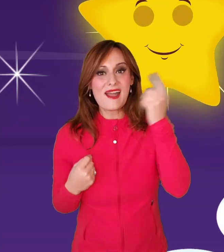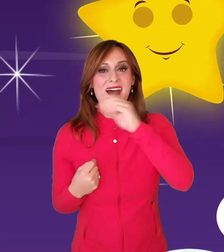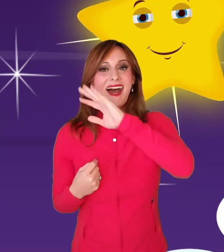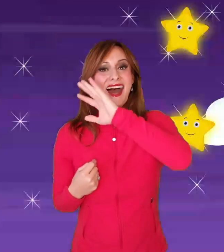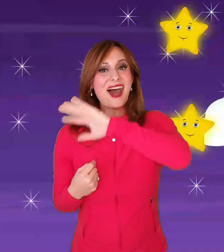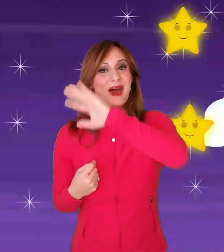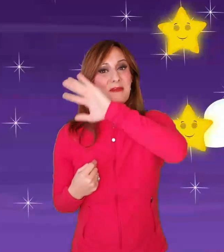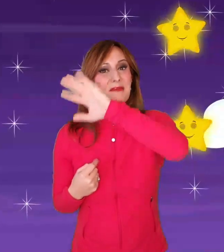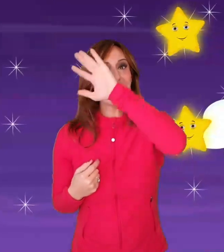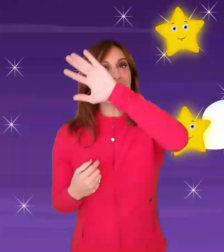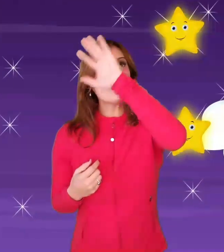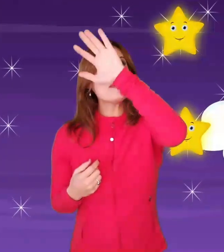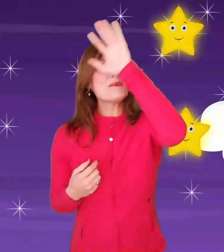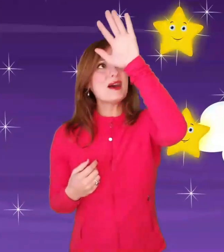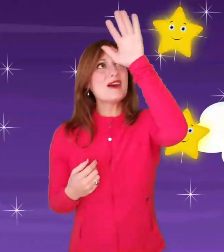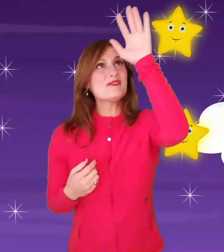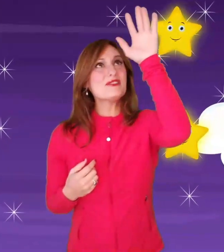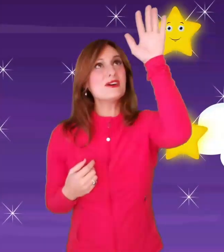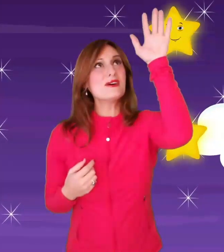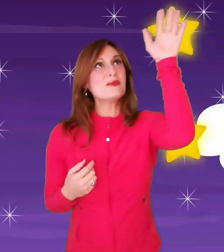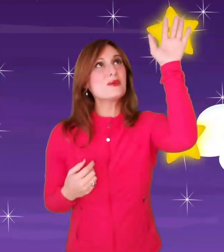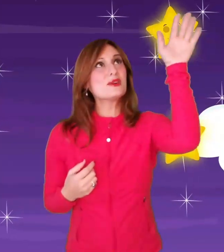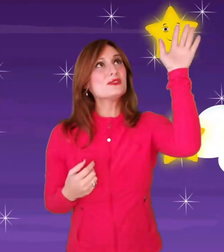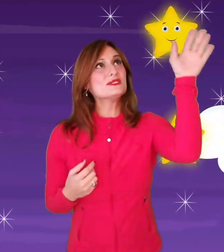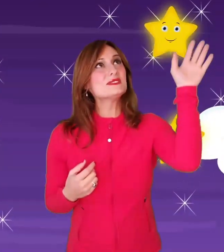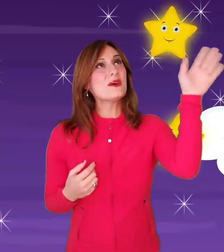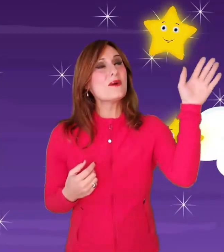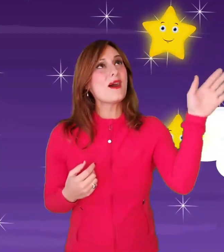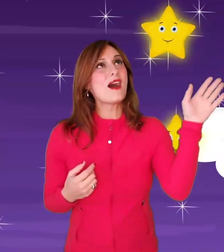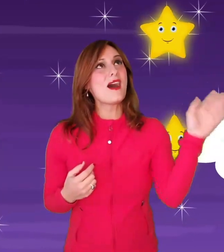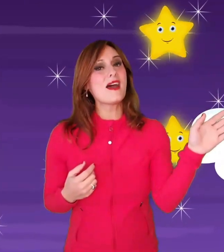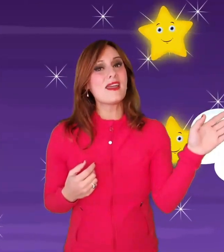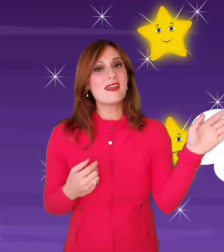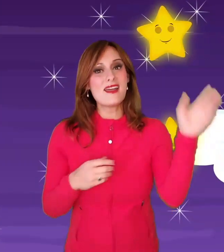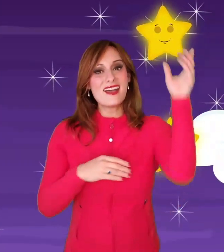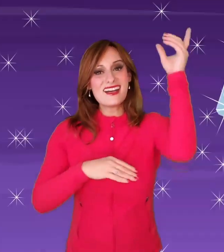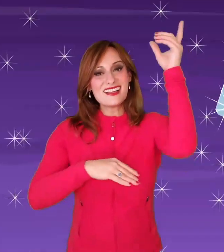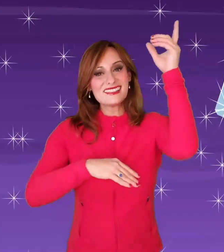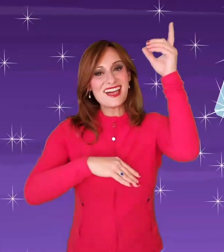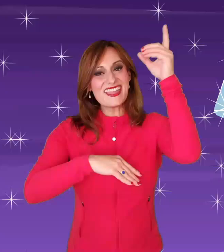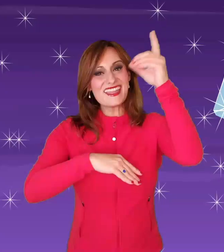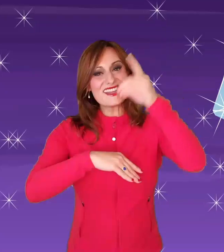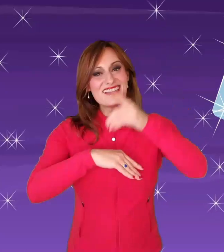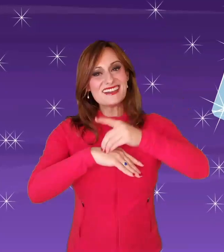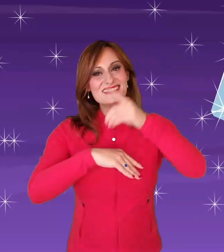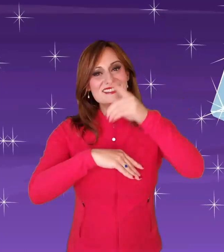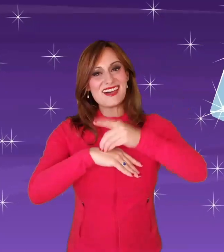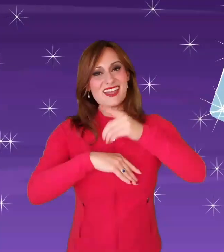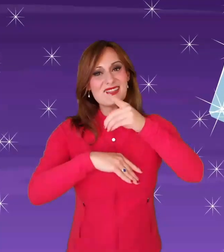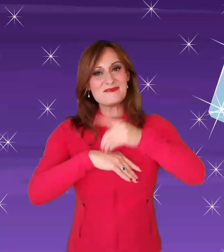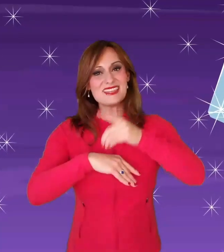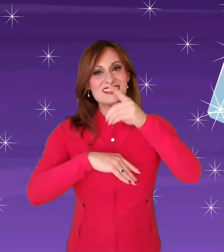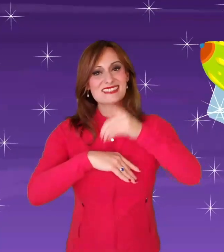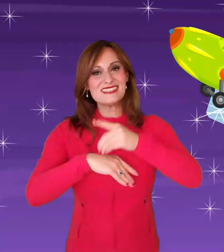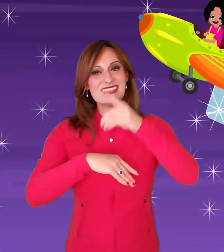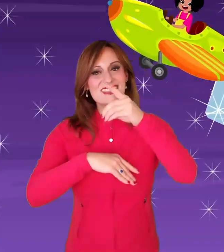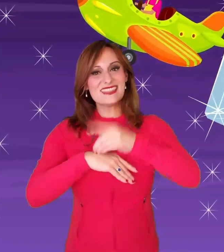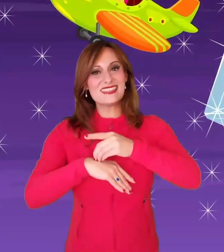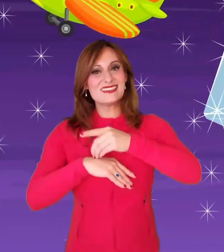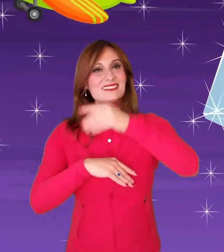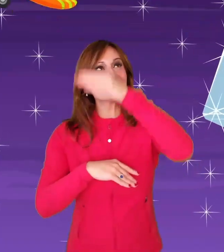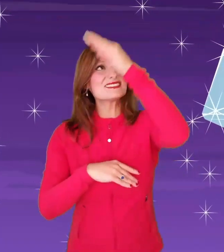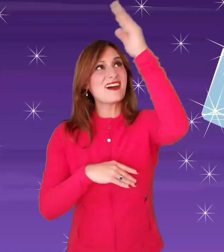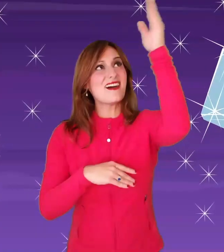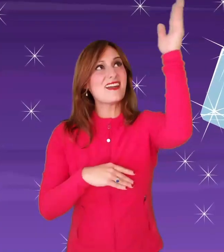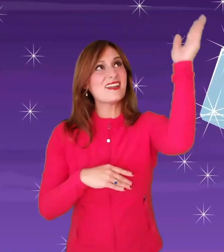are. Up above the world so high, like a diamond